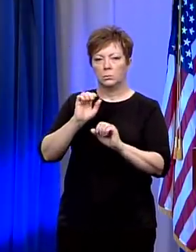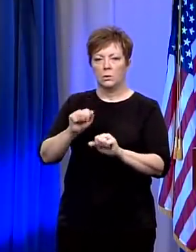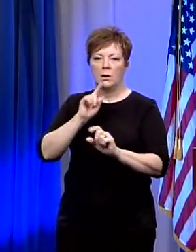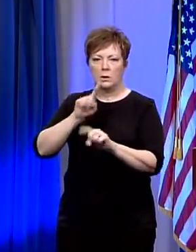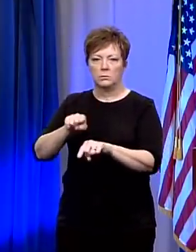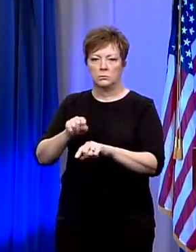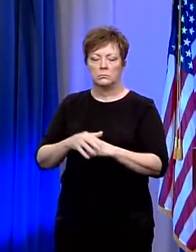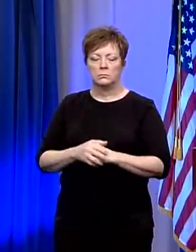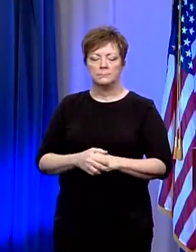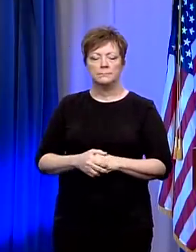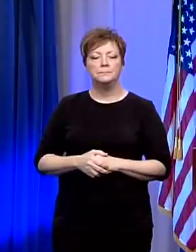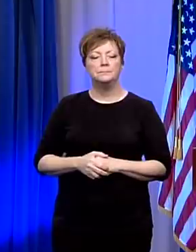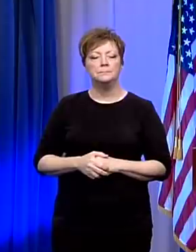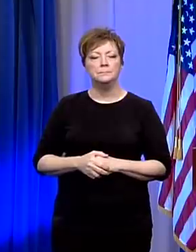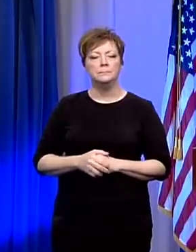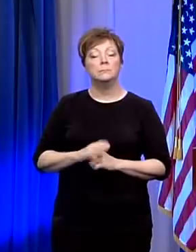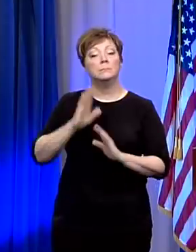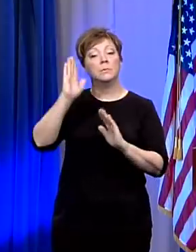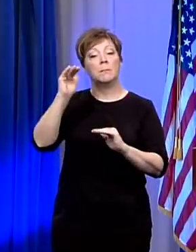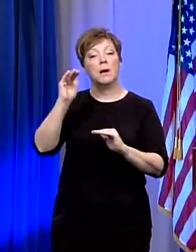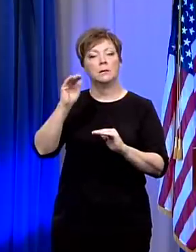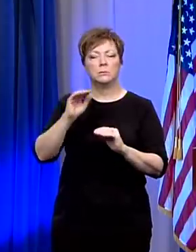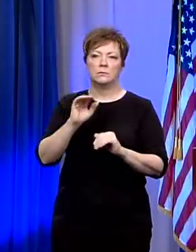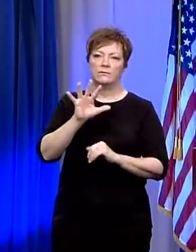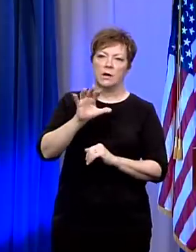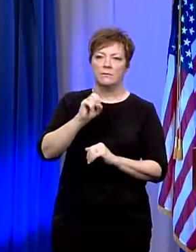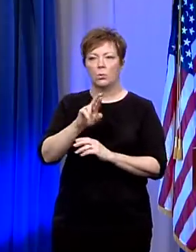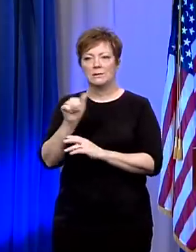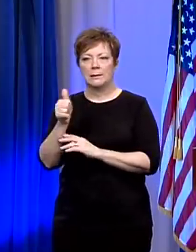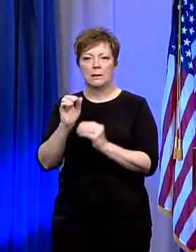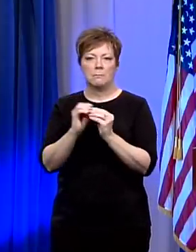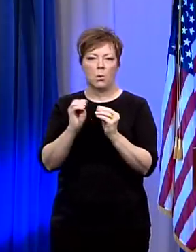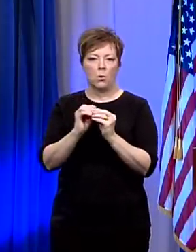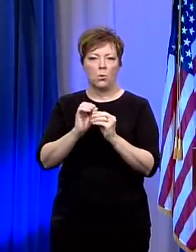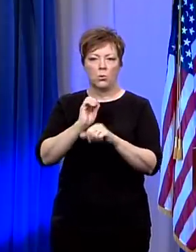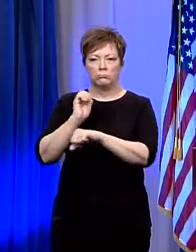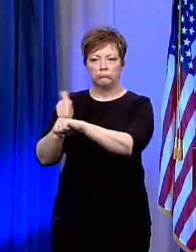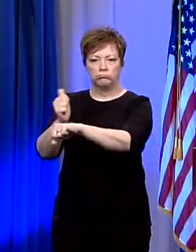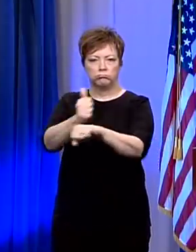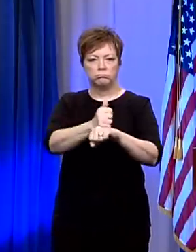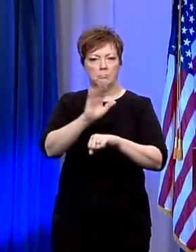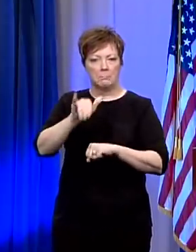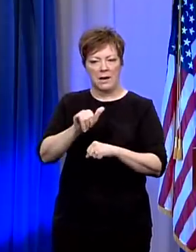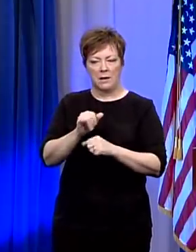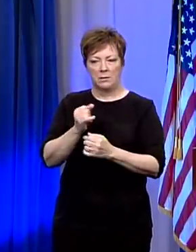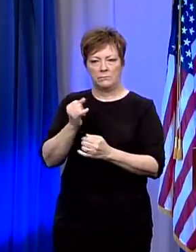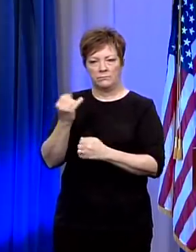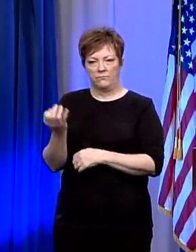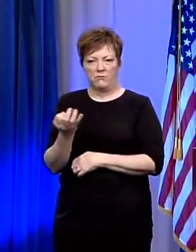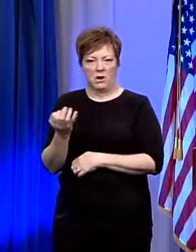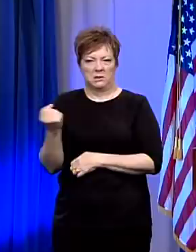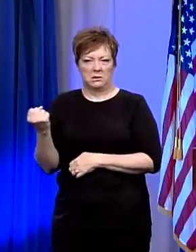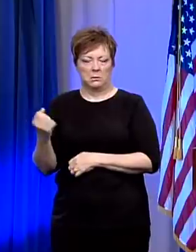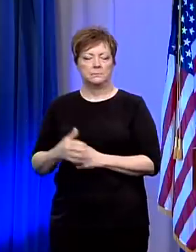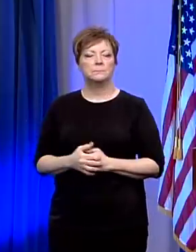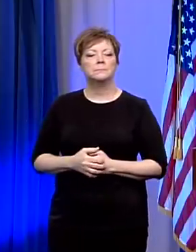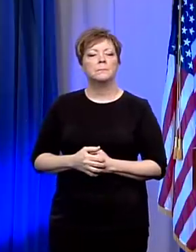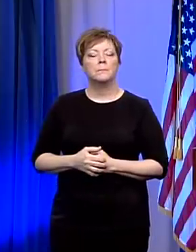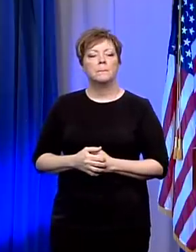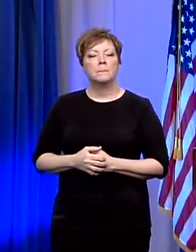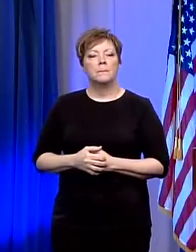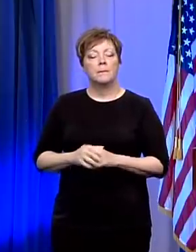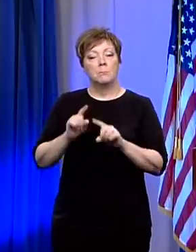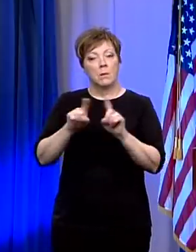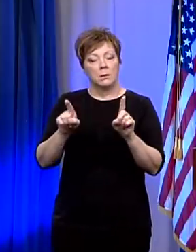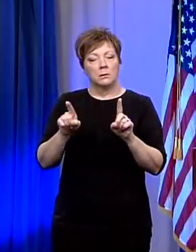time. We expect to have another 5 or 10 facilities up by the end of the week. The rate limiting step has